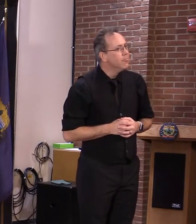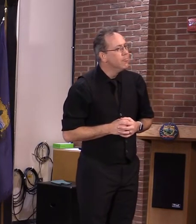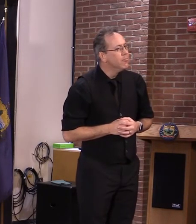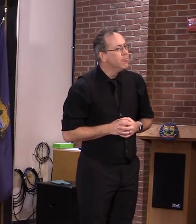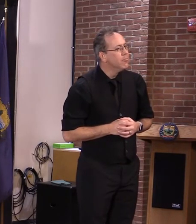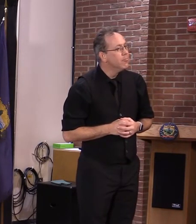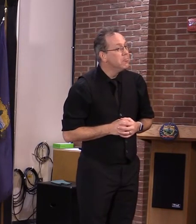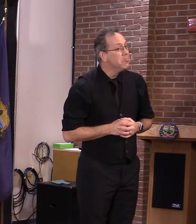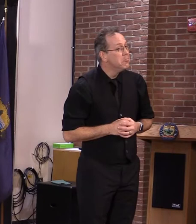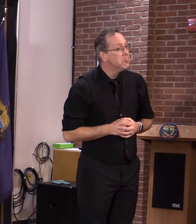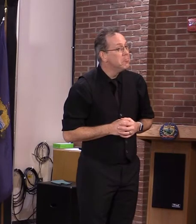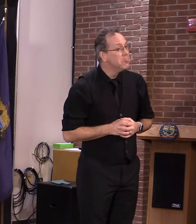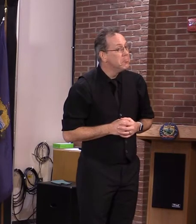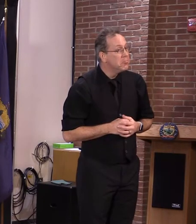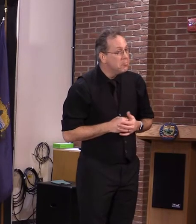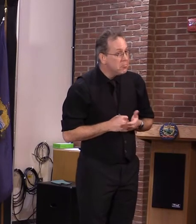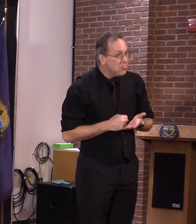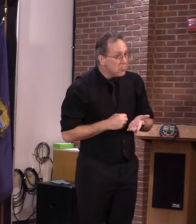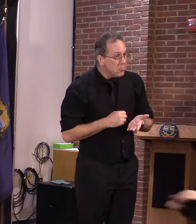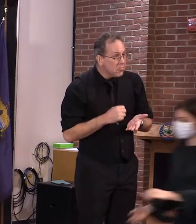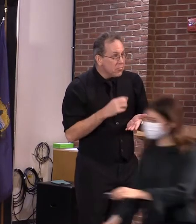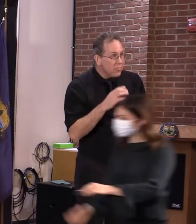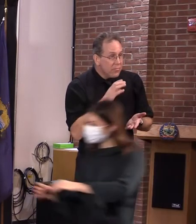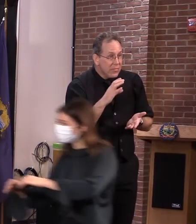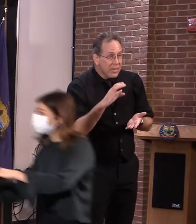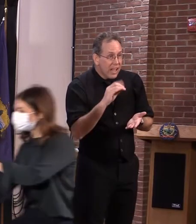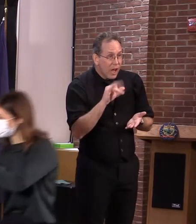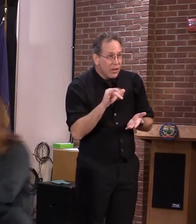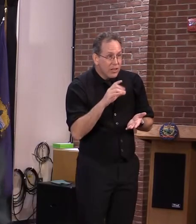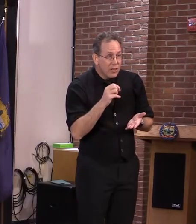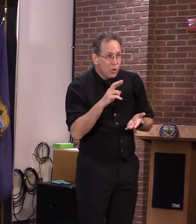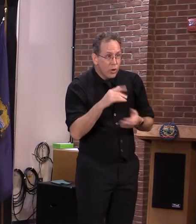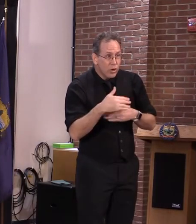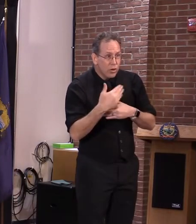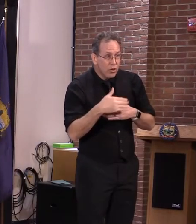Hey. Oh, I think we had you for a second, Greg.